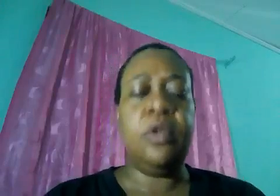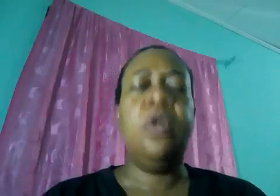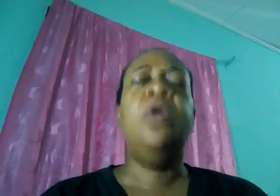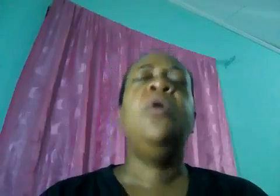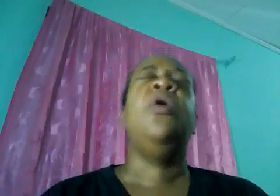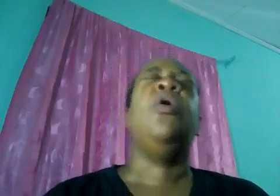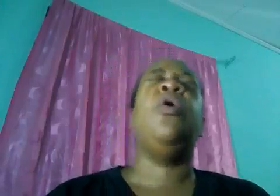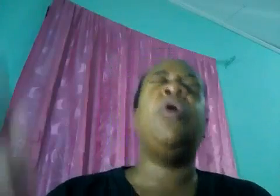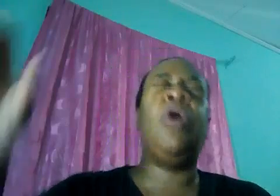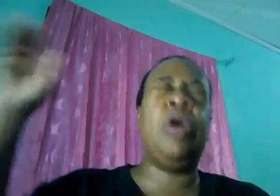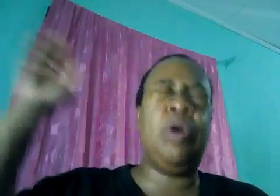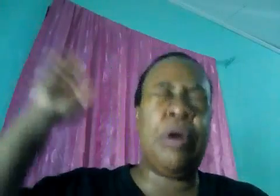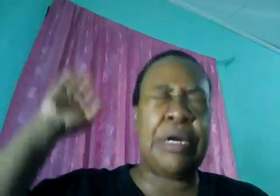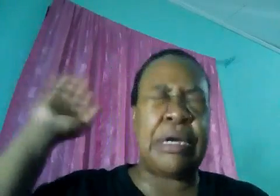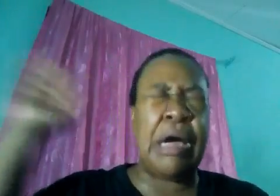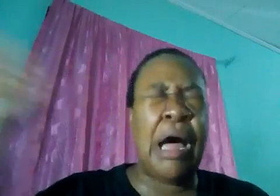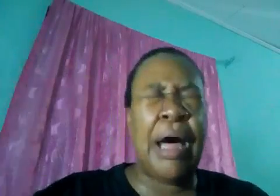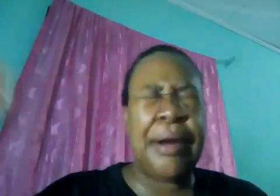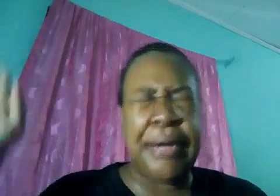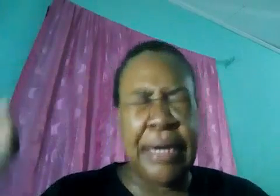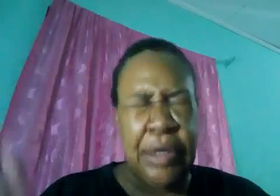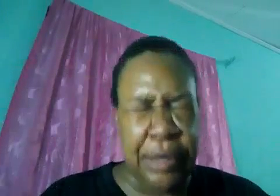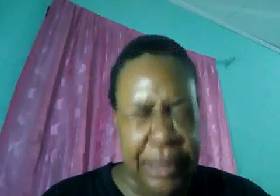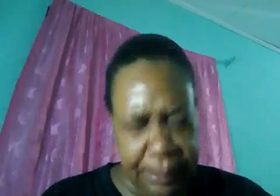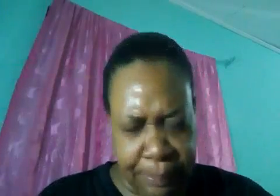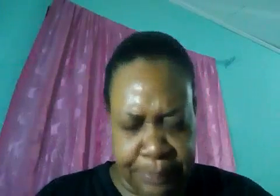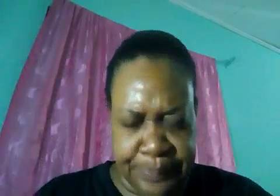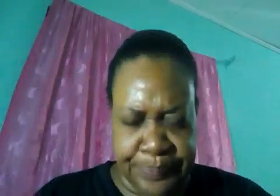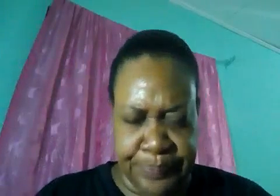Oh Lord God Elohim,